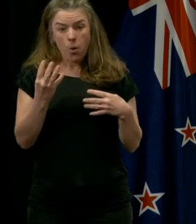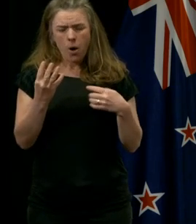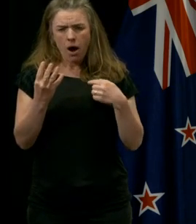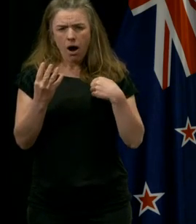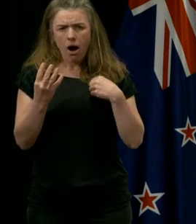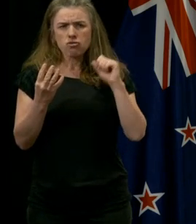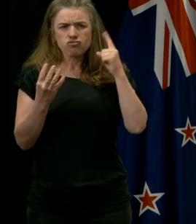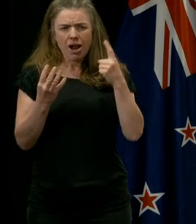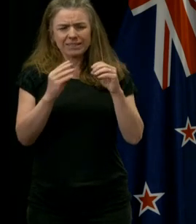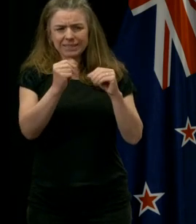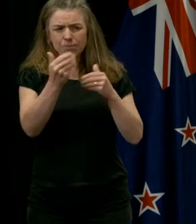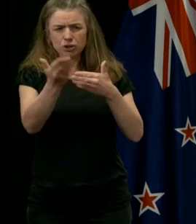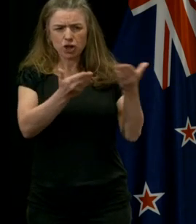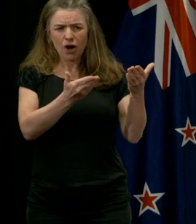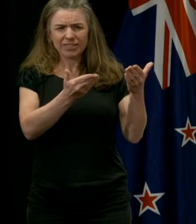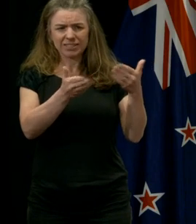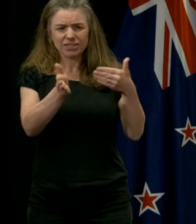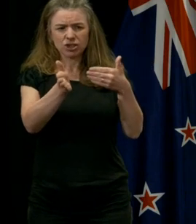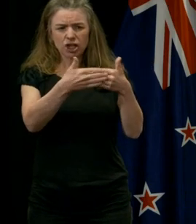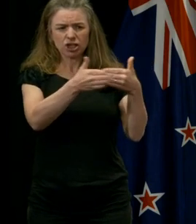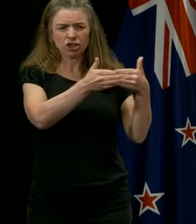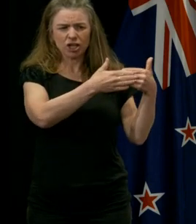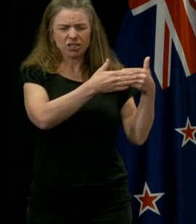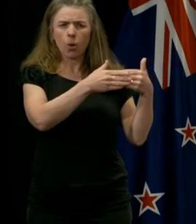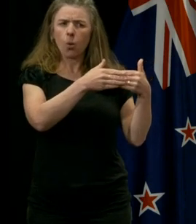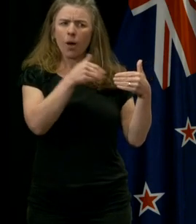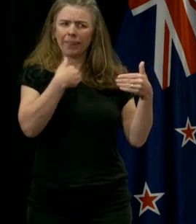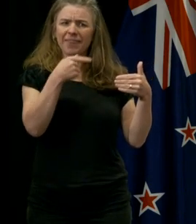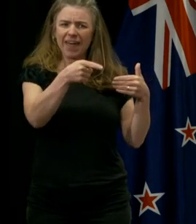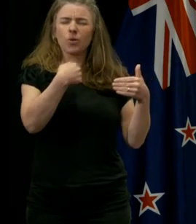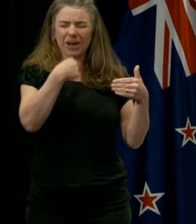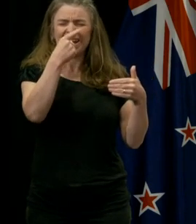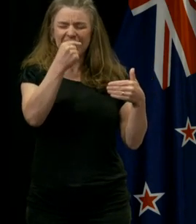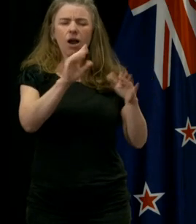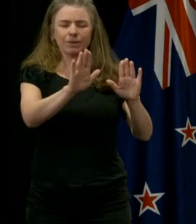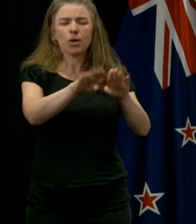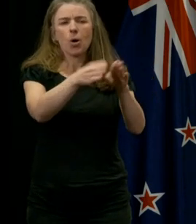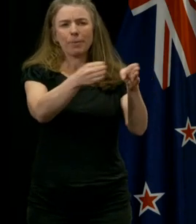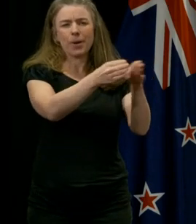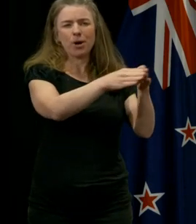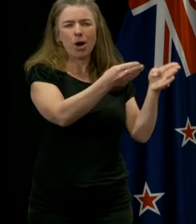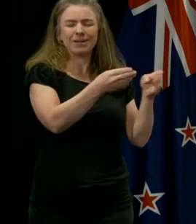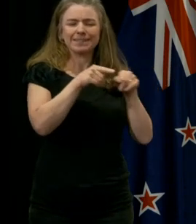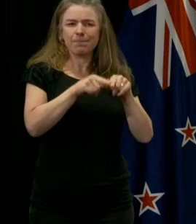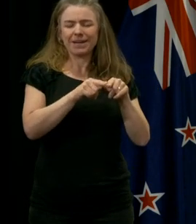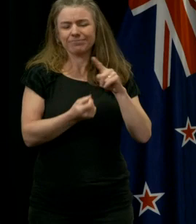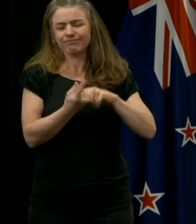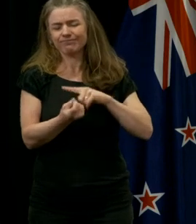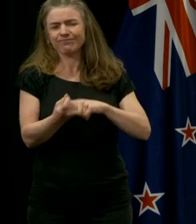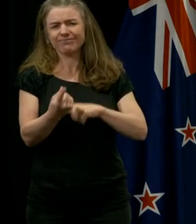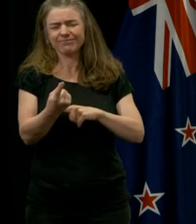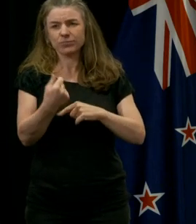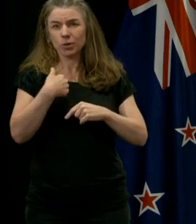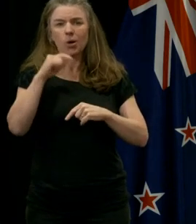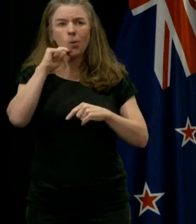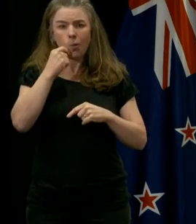are essential services that have not been made available, we will be ready to respond and react to that as we go. And I want to assure people